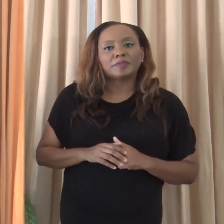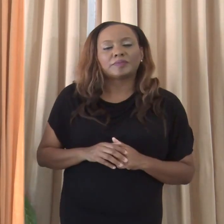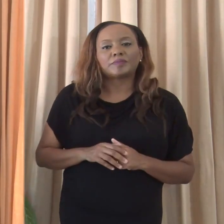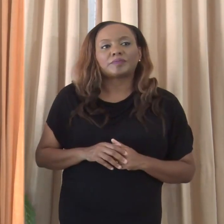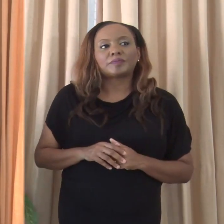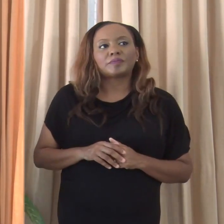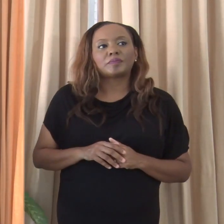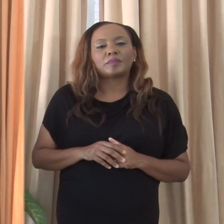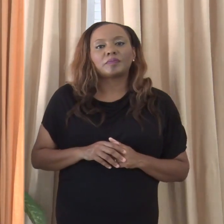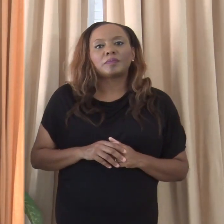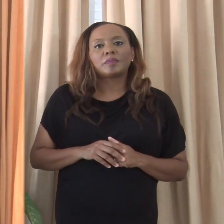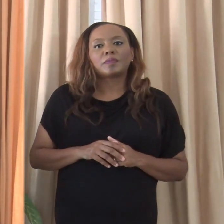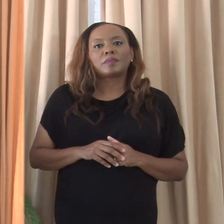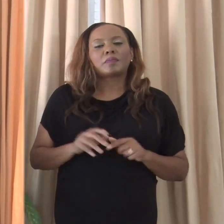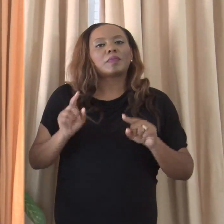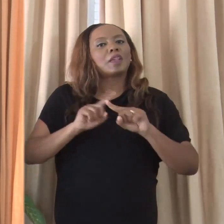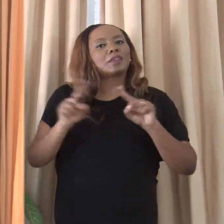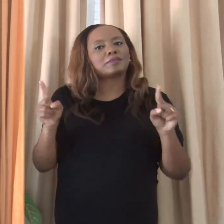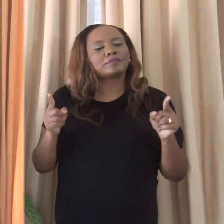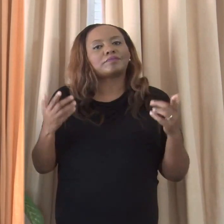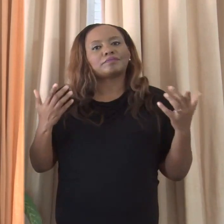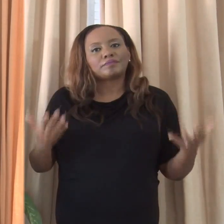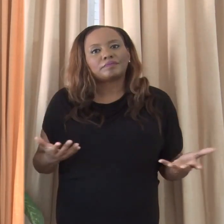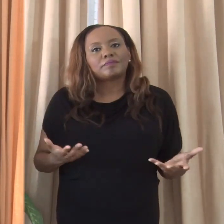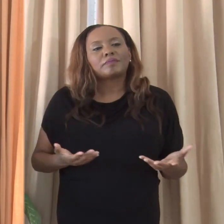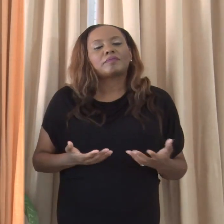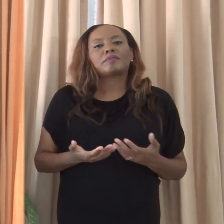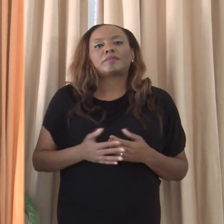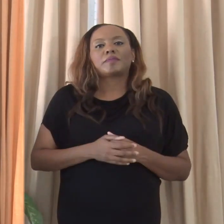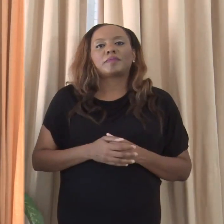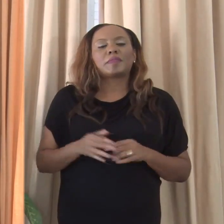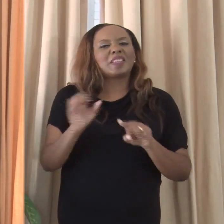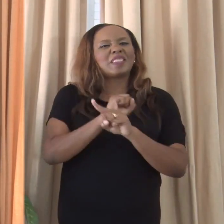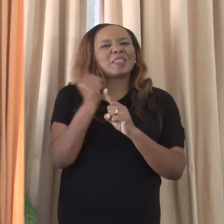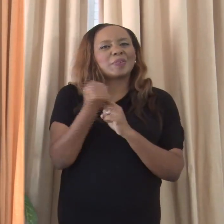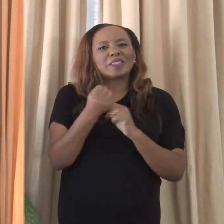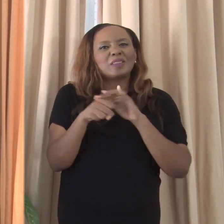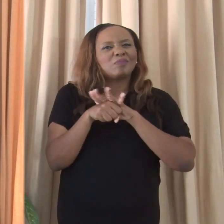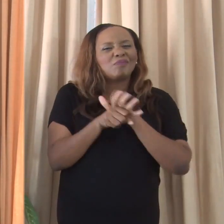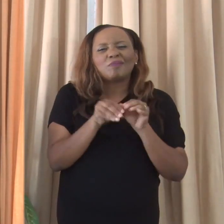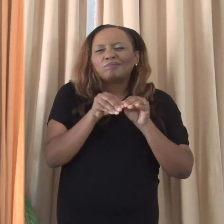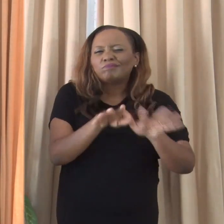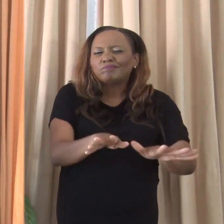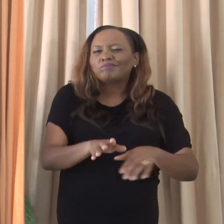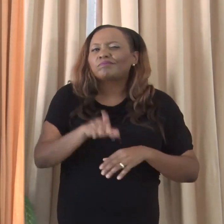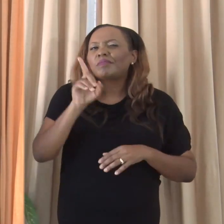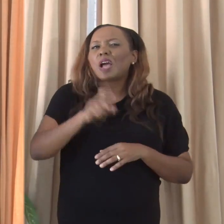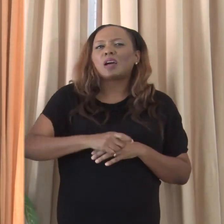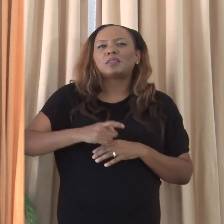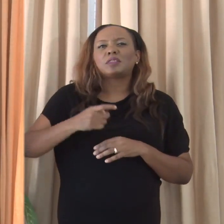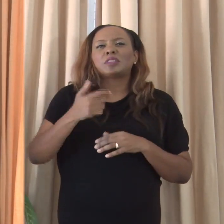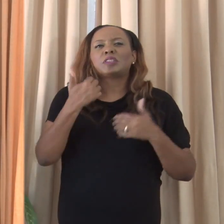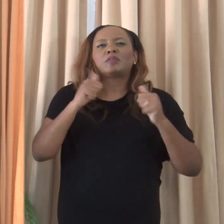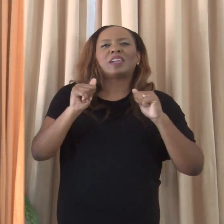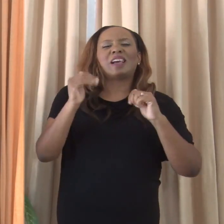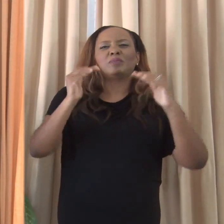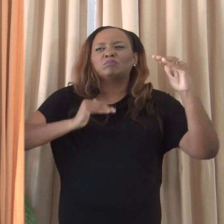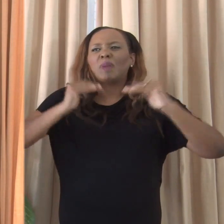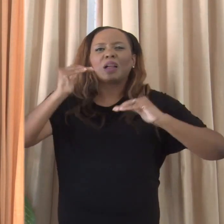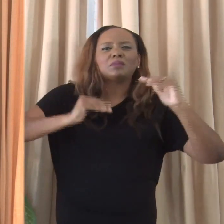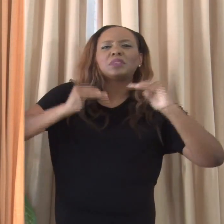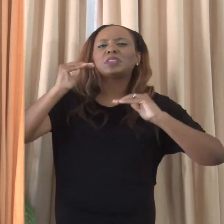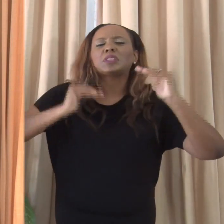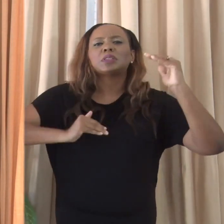knock-on and consequential effects that we have to balance against. And it would have